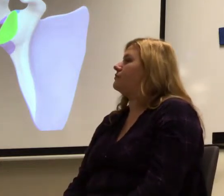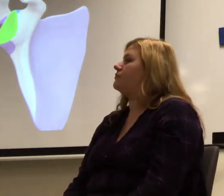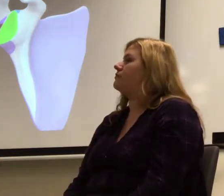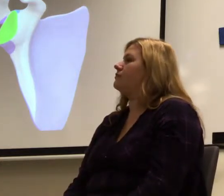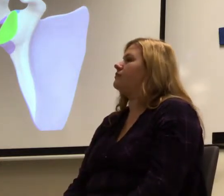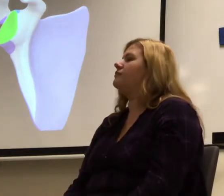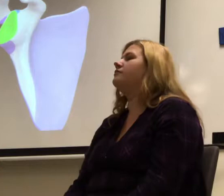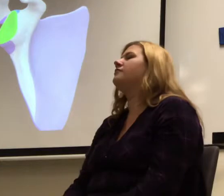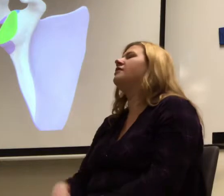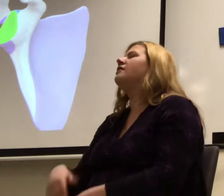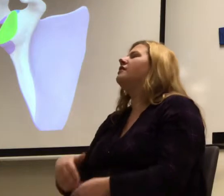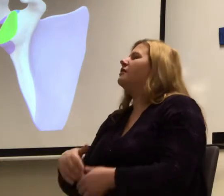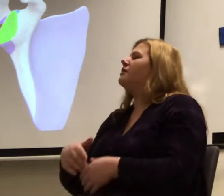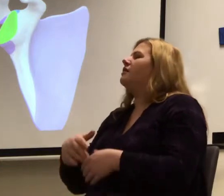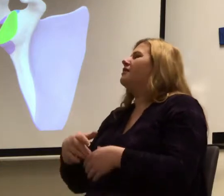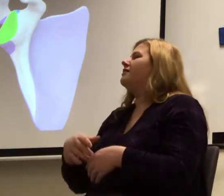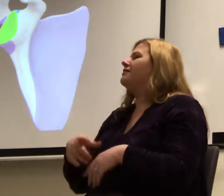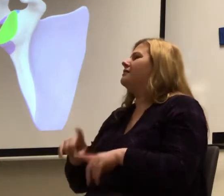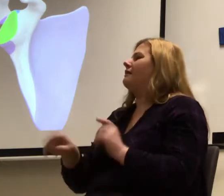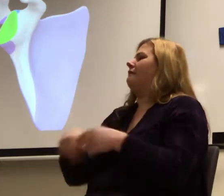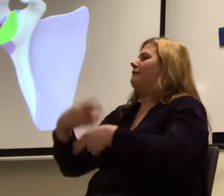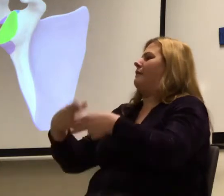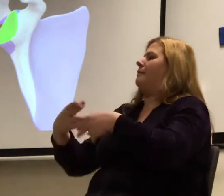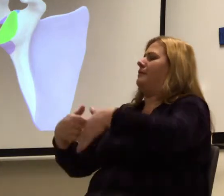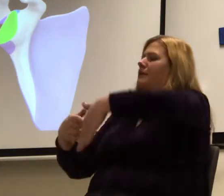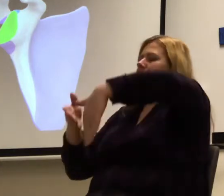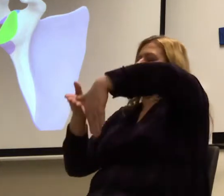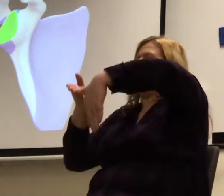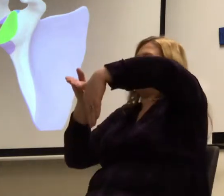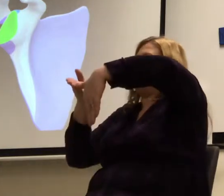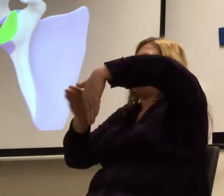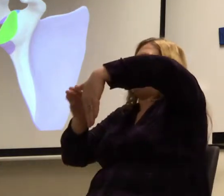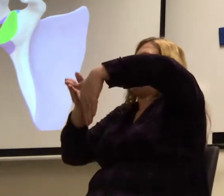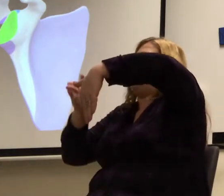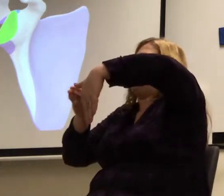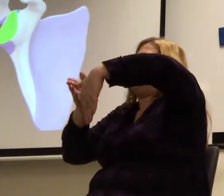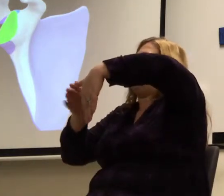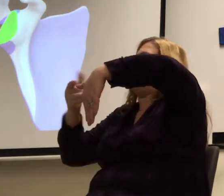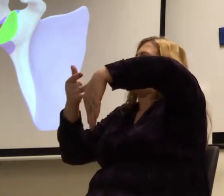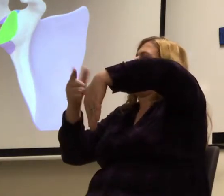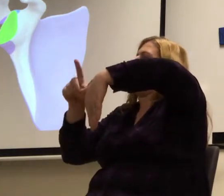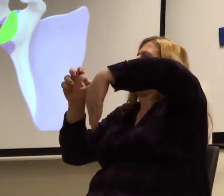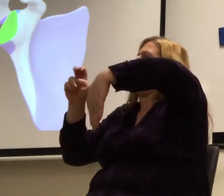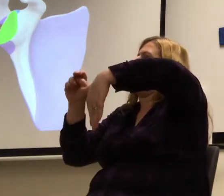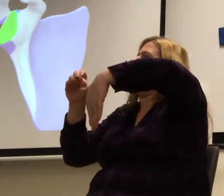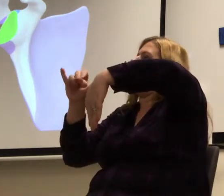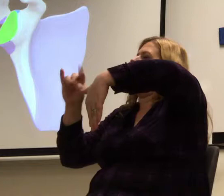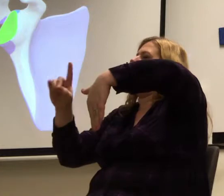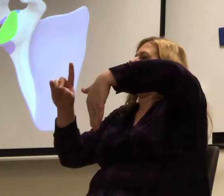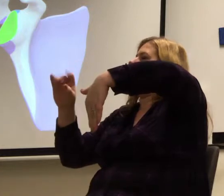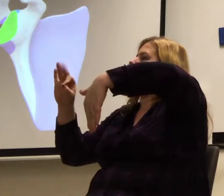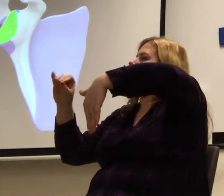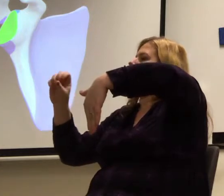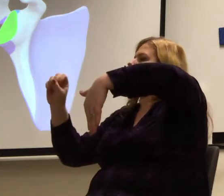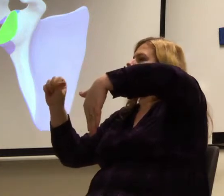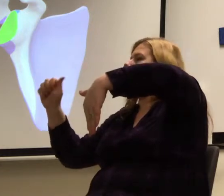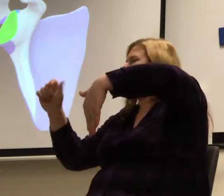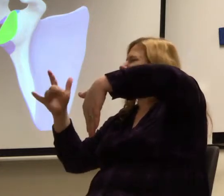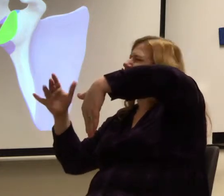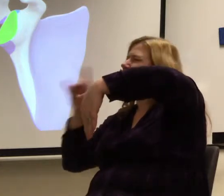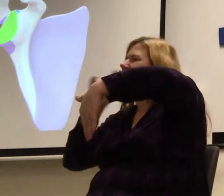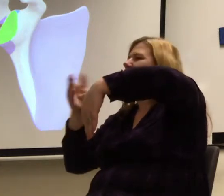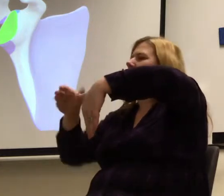People call it the glenoid, or they more aptly describe it as the glenoid cavity, a shallow socket that receives head of